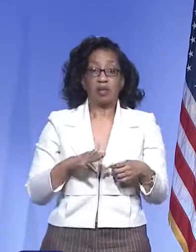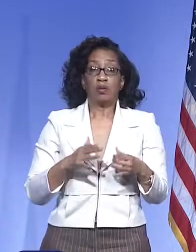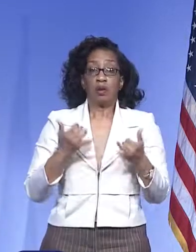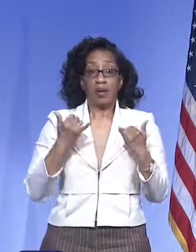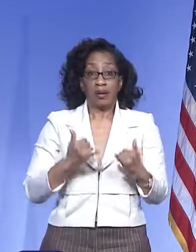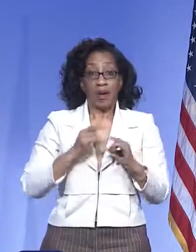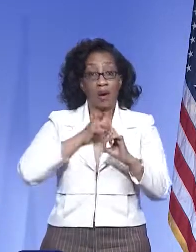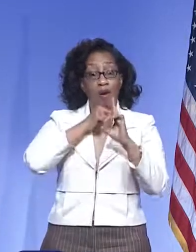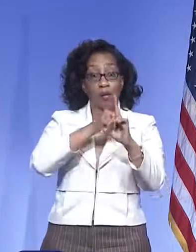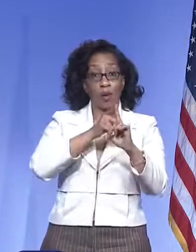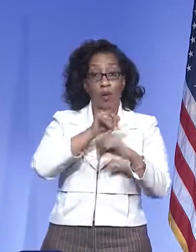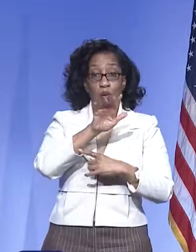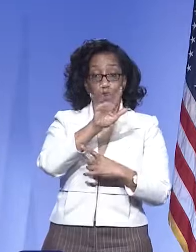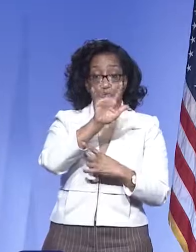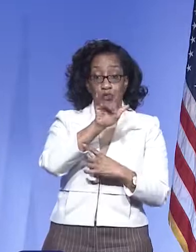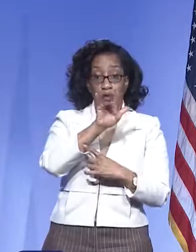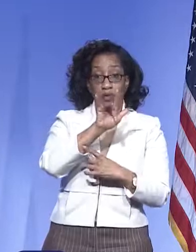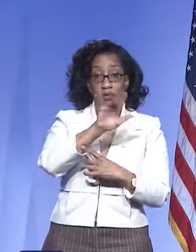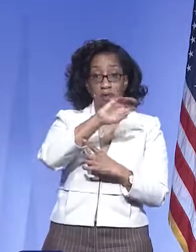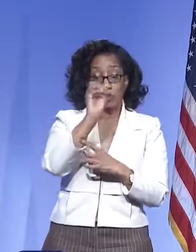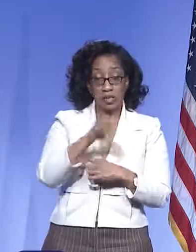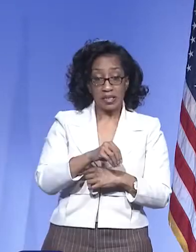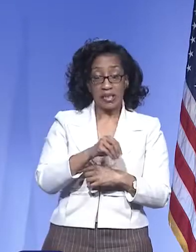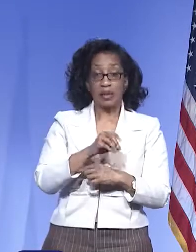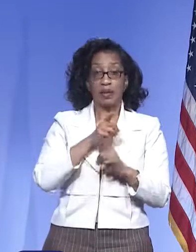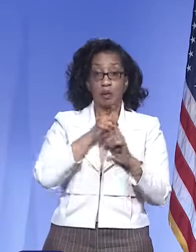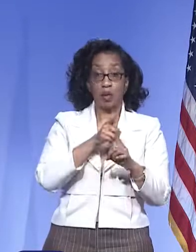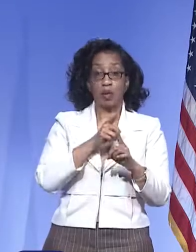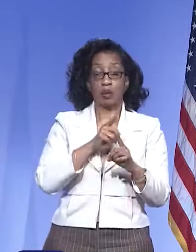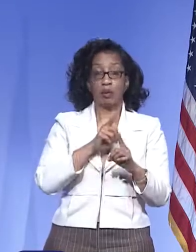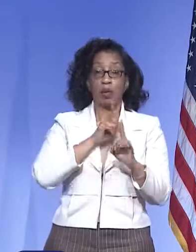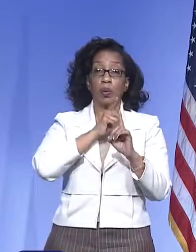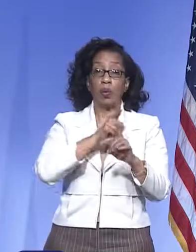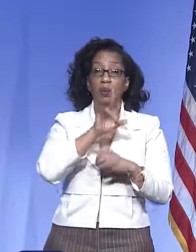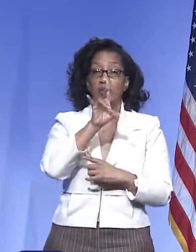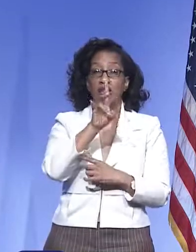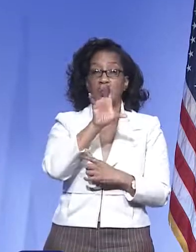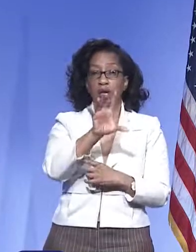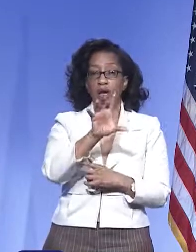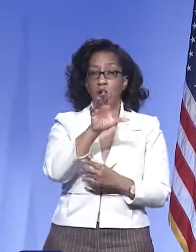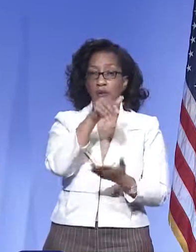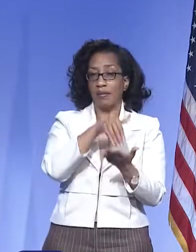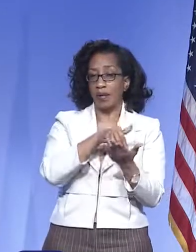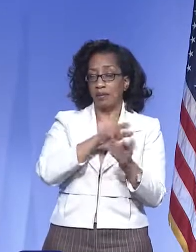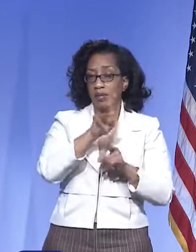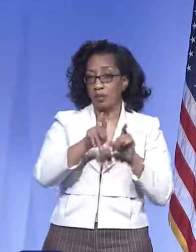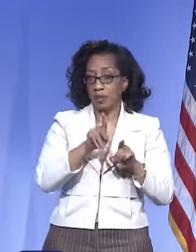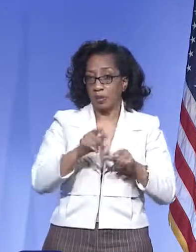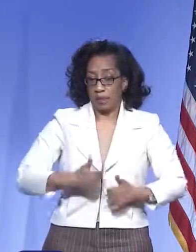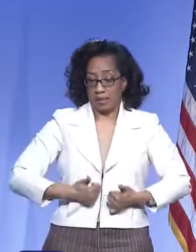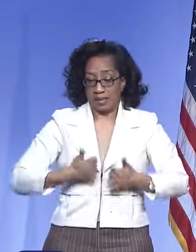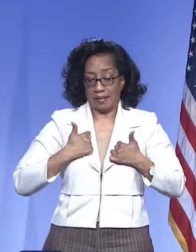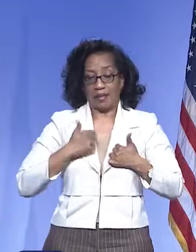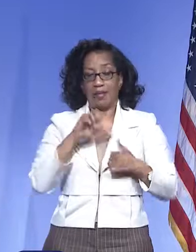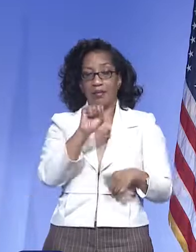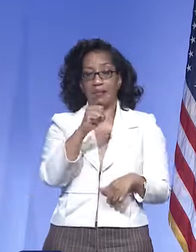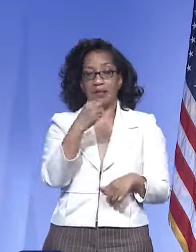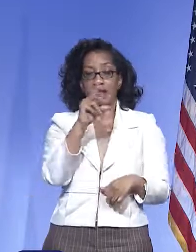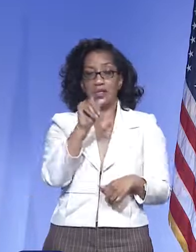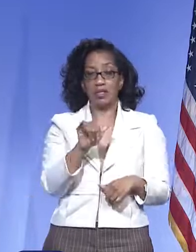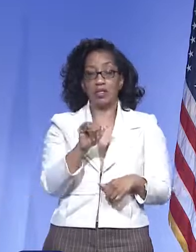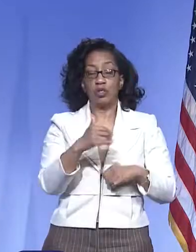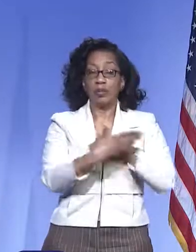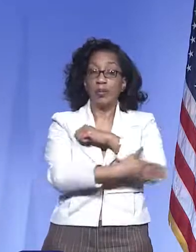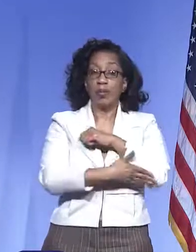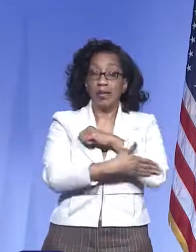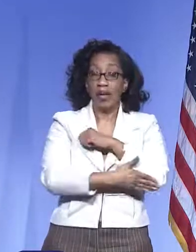goal. Our local campaign goal is 700,000 people, 700,000 Shelby County residents to be vaccinated.